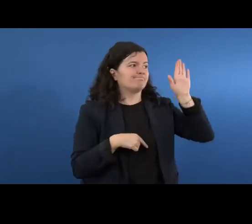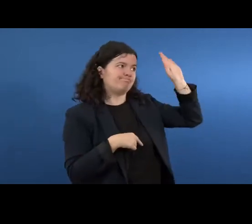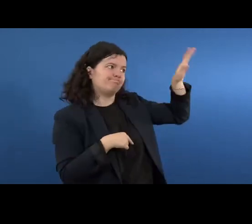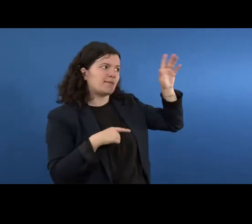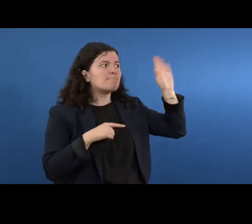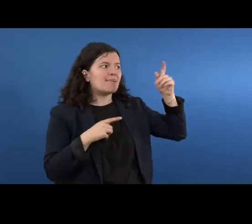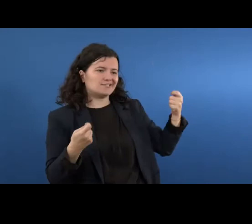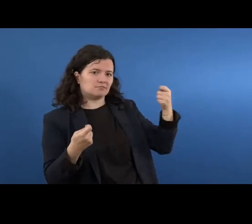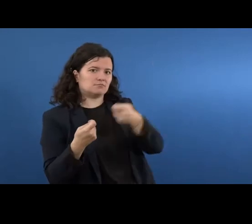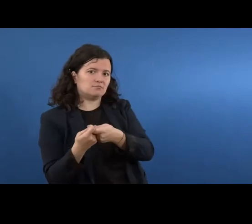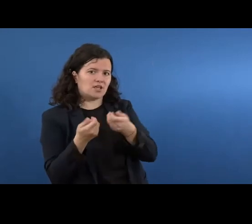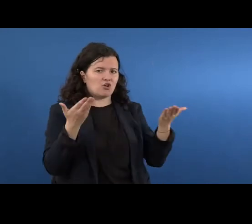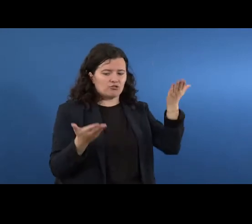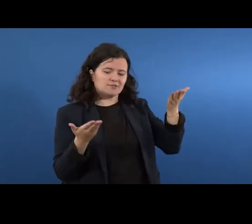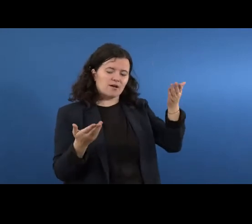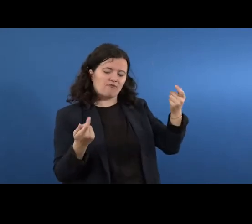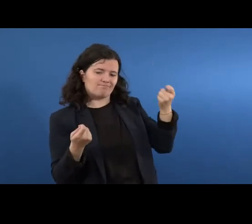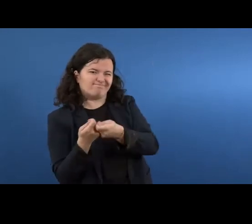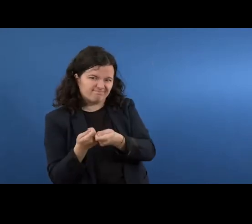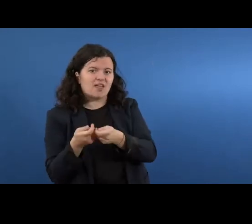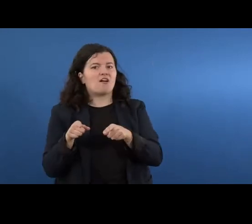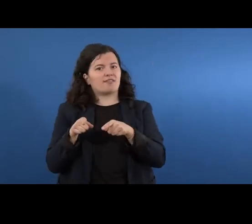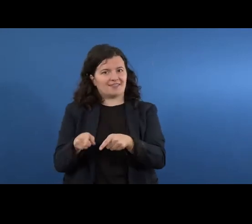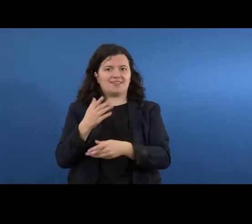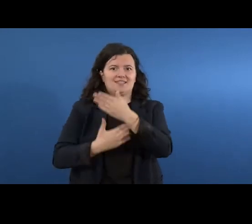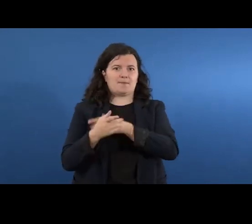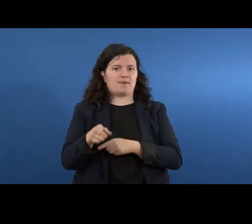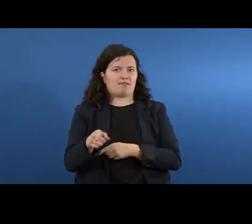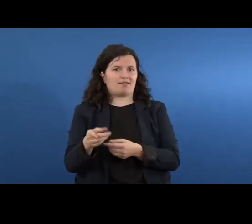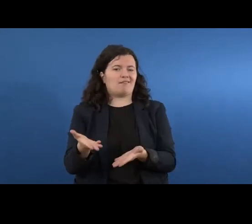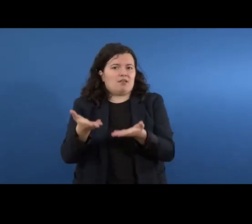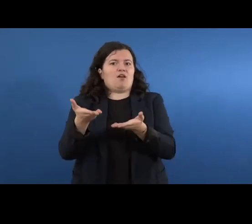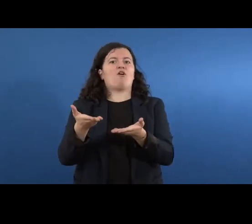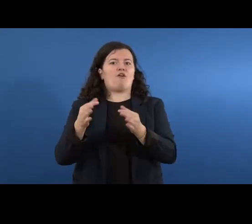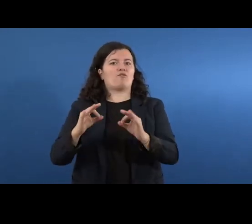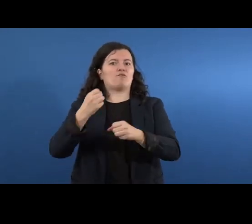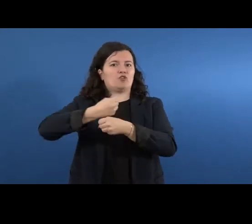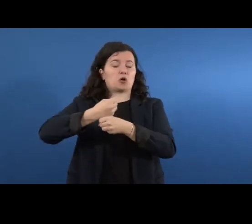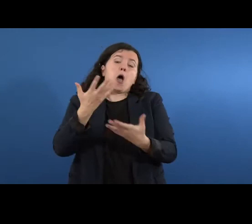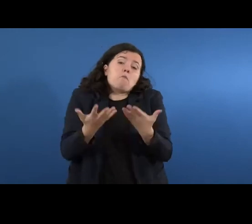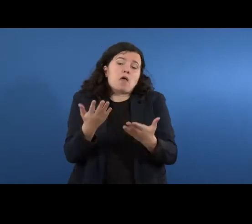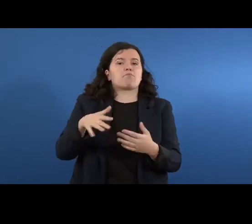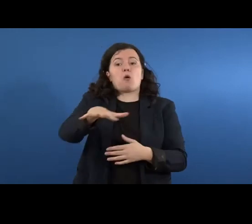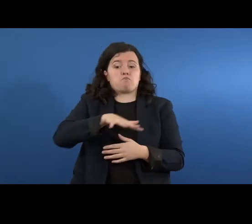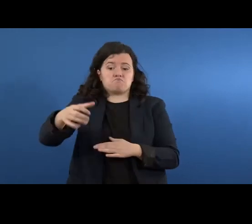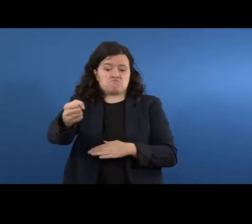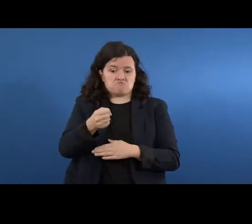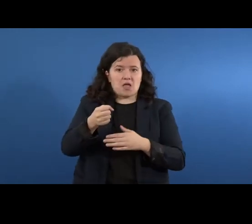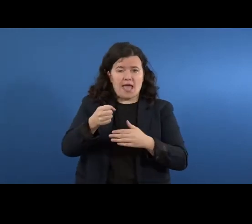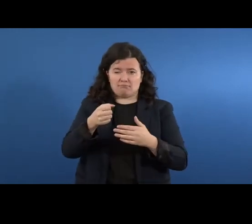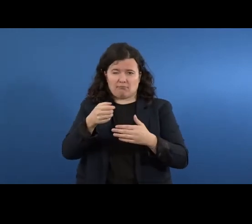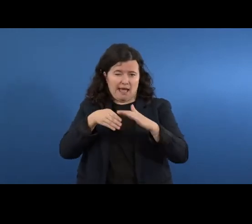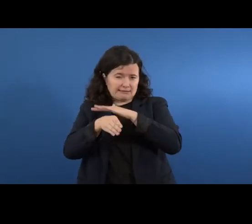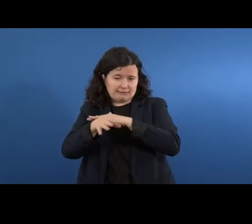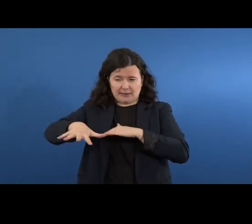persons with disabilities in their work environment, whether that be when they are on premises or working at the